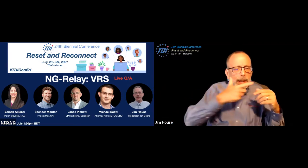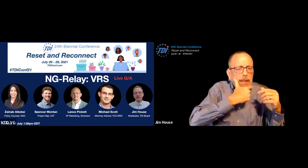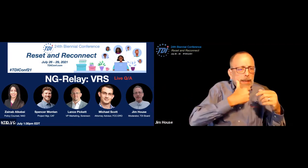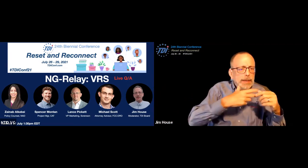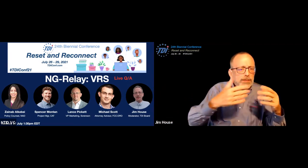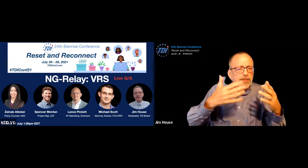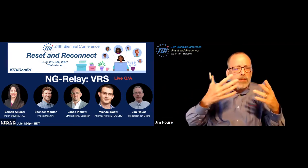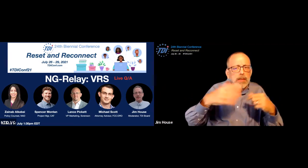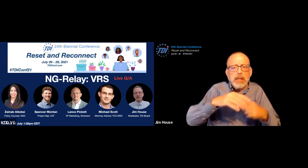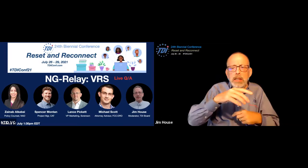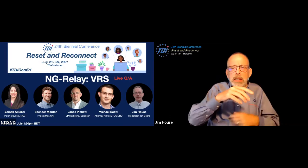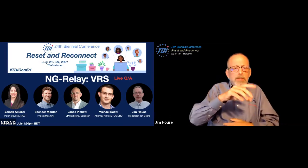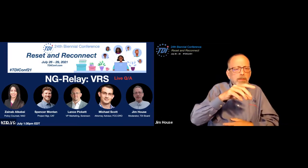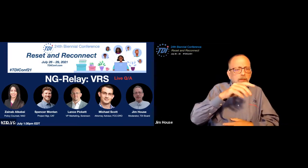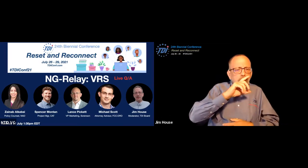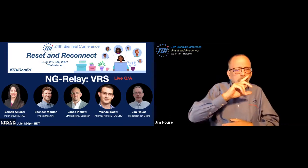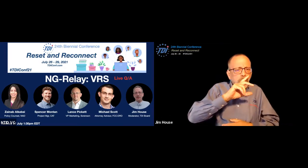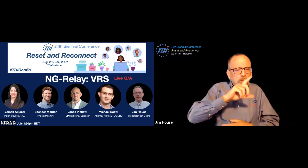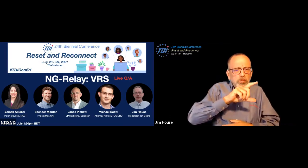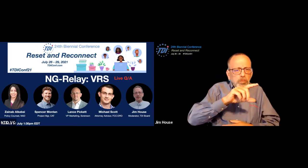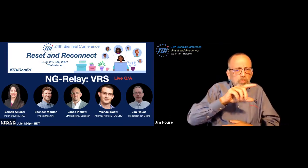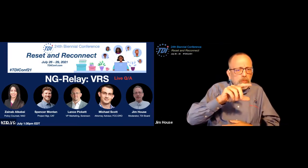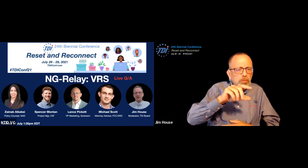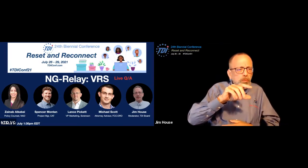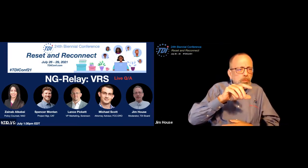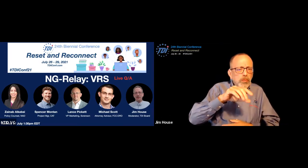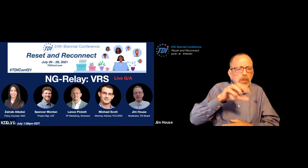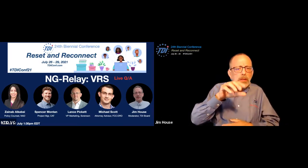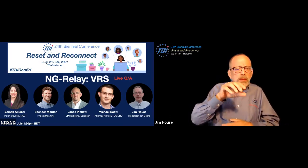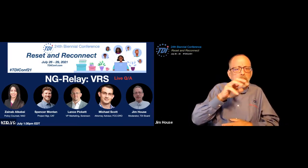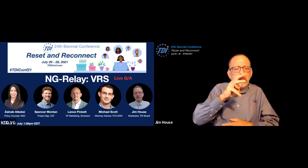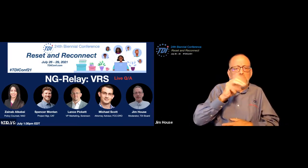this? Let's see.